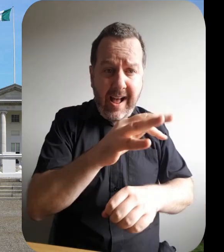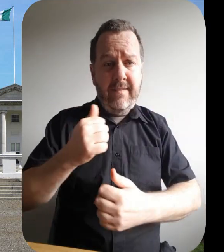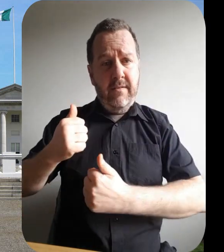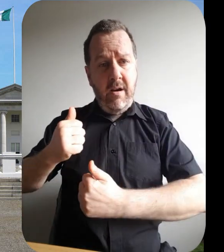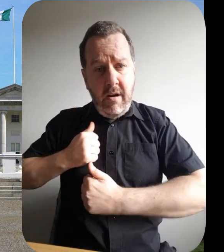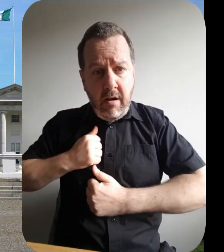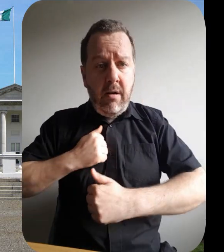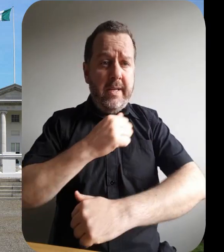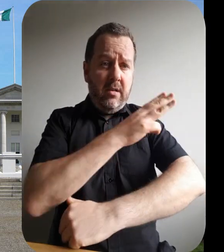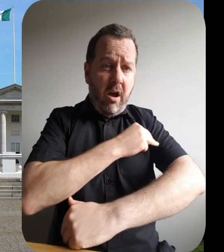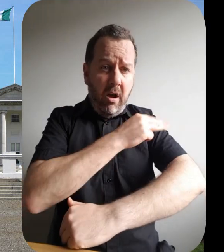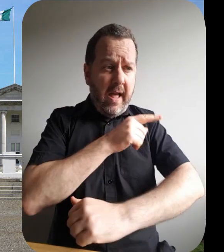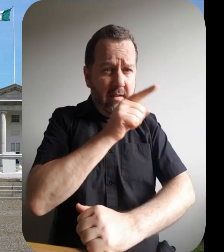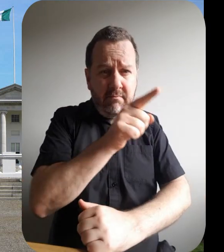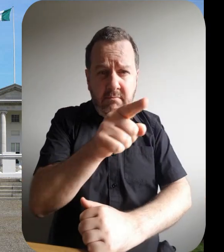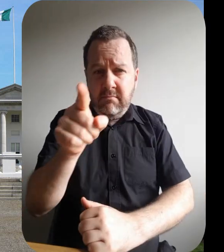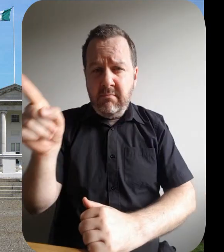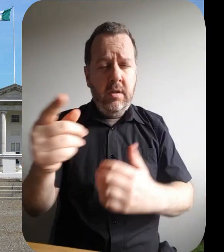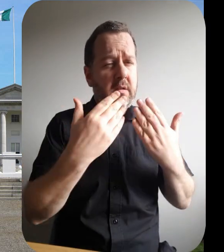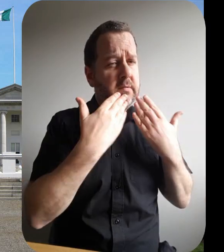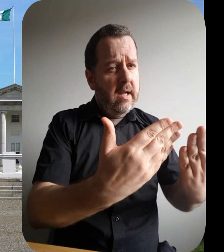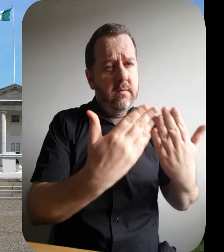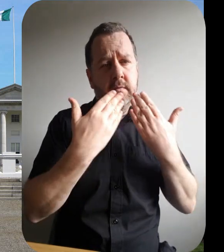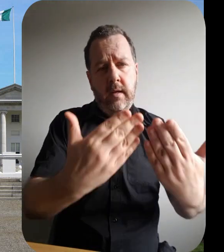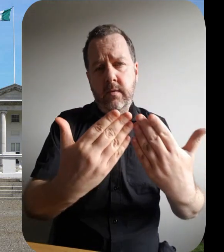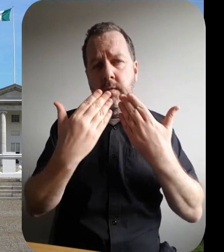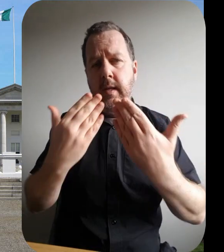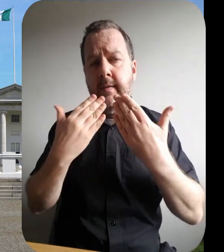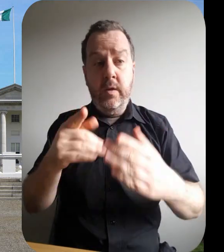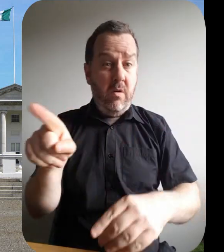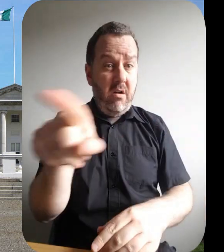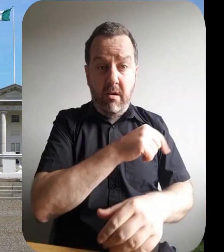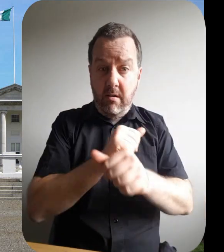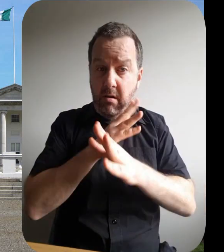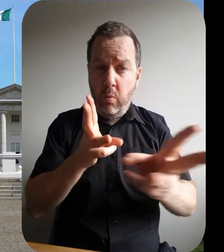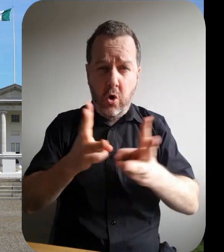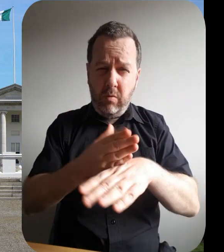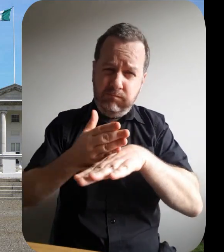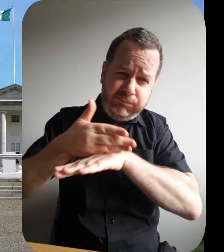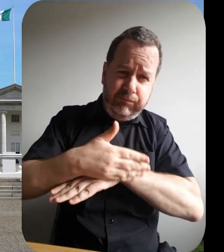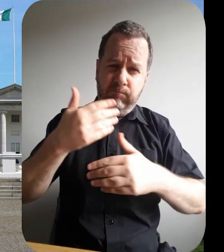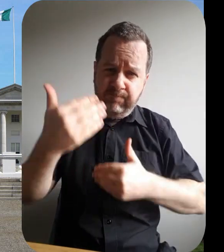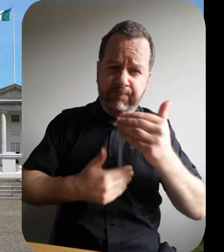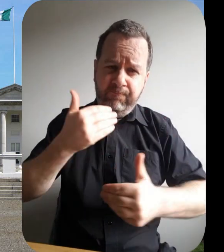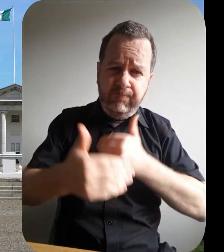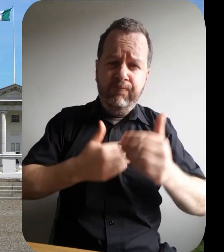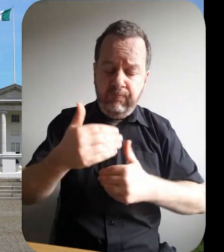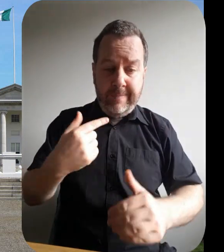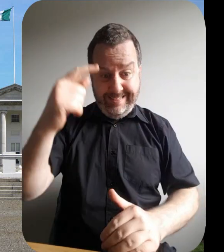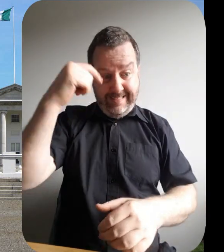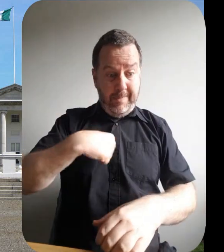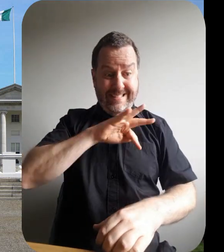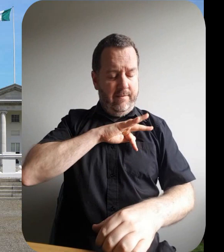staff, defence forces and An Garda Síochána, all of whom are working tirelessly